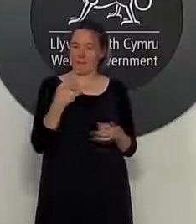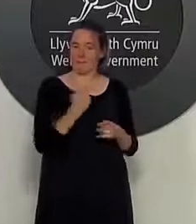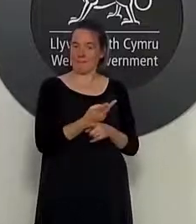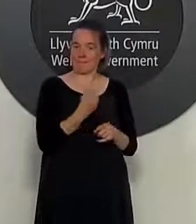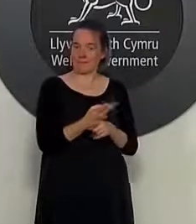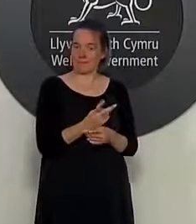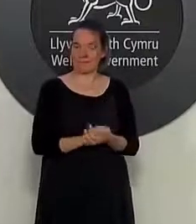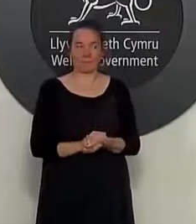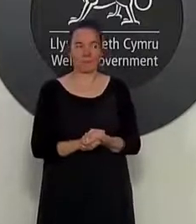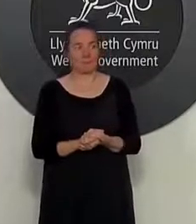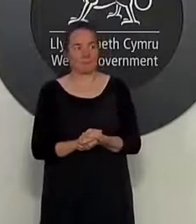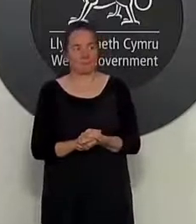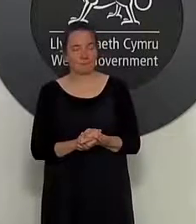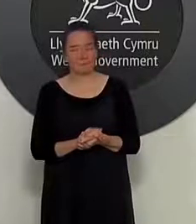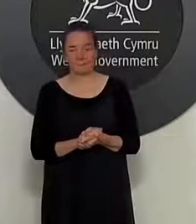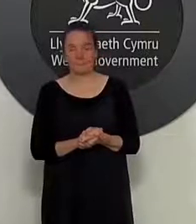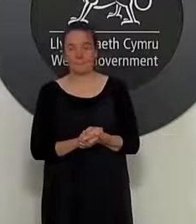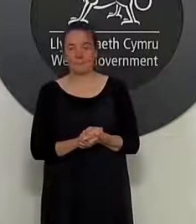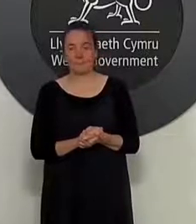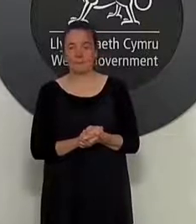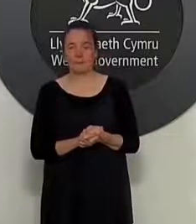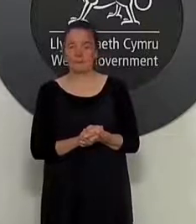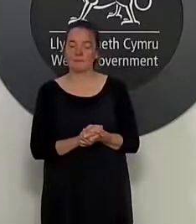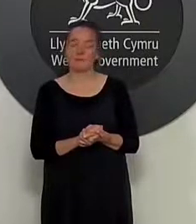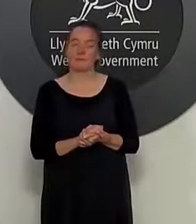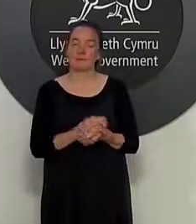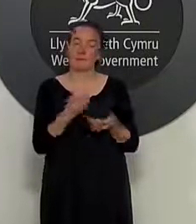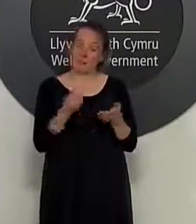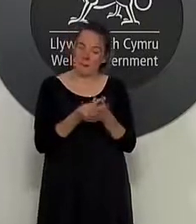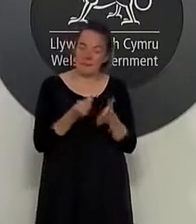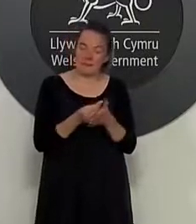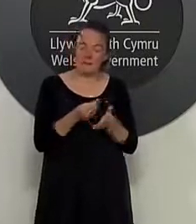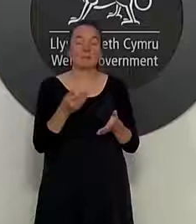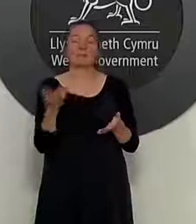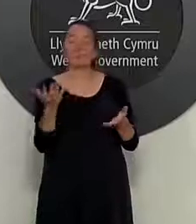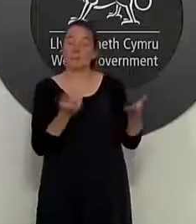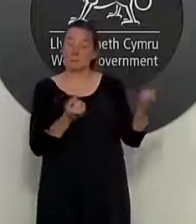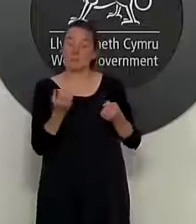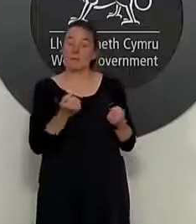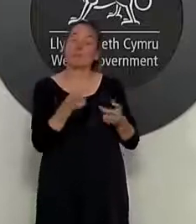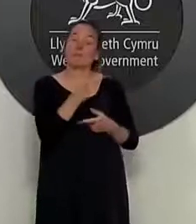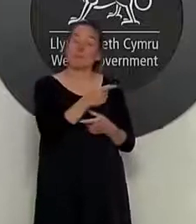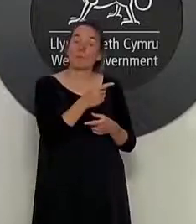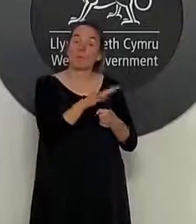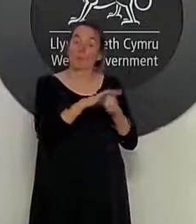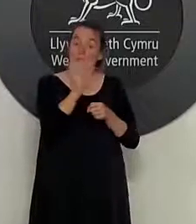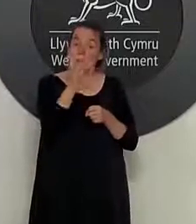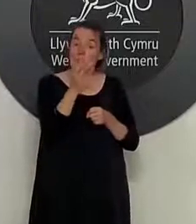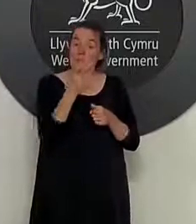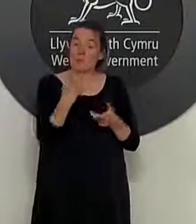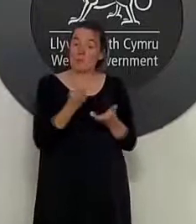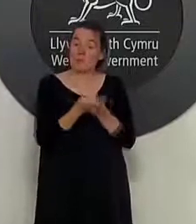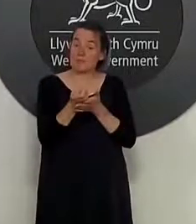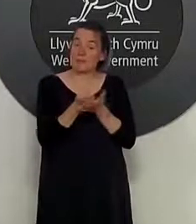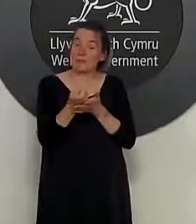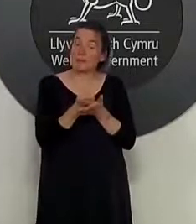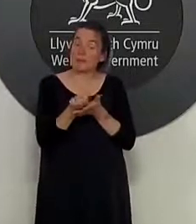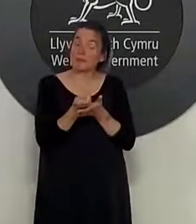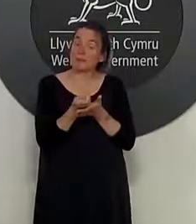job it wants to, and money begins to flow into local authorities through the rental income they'll then be able